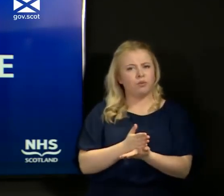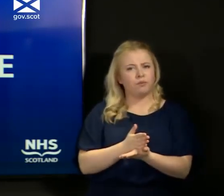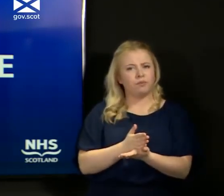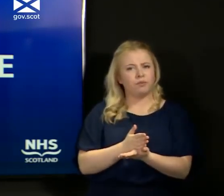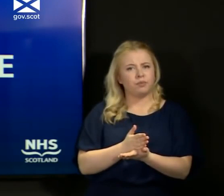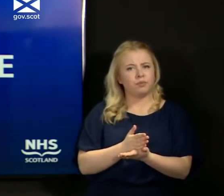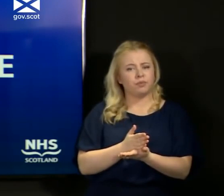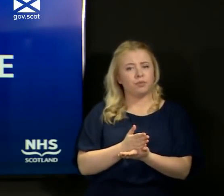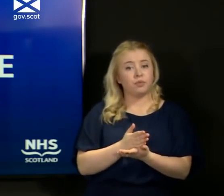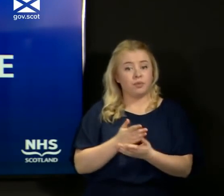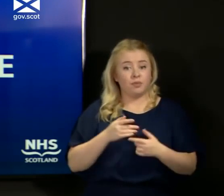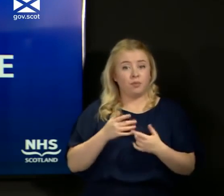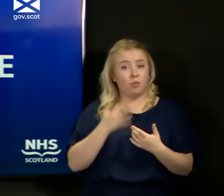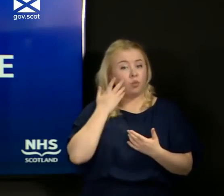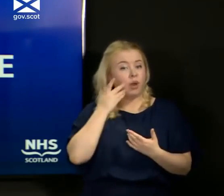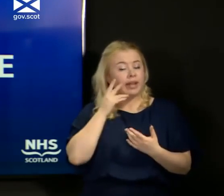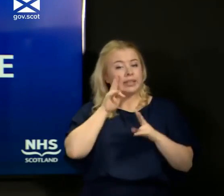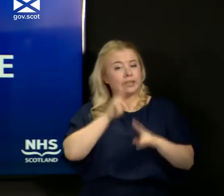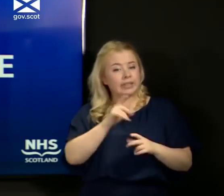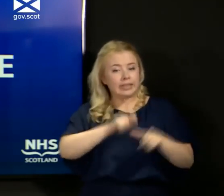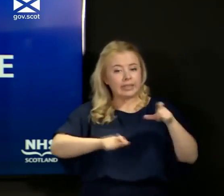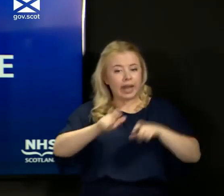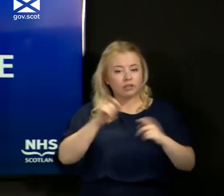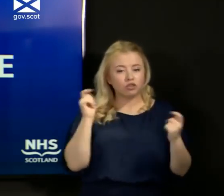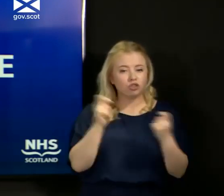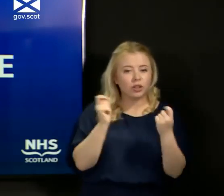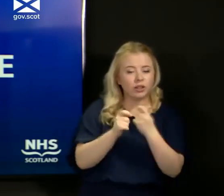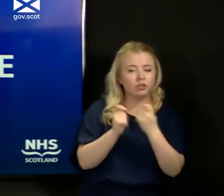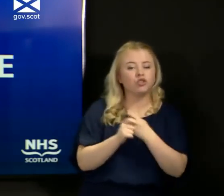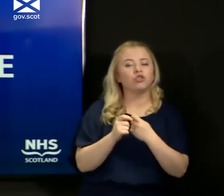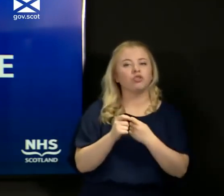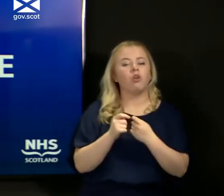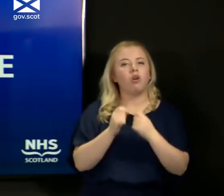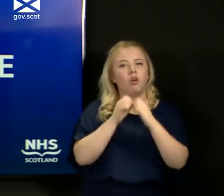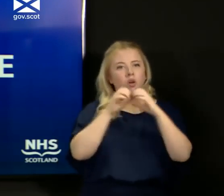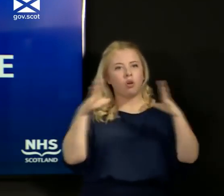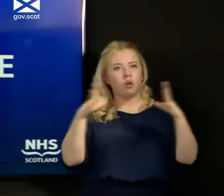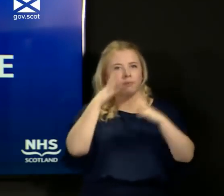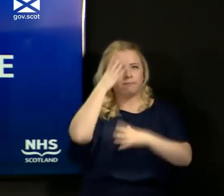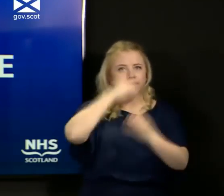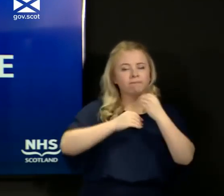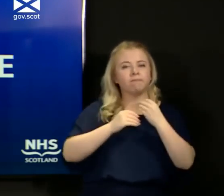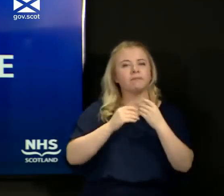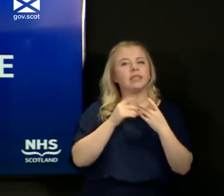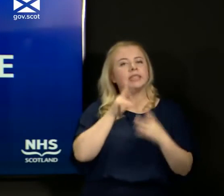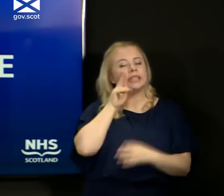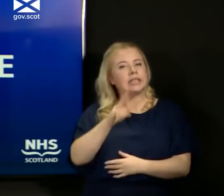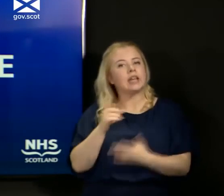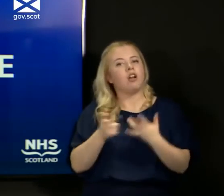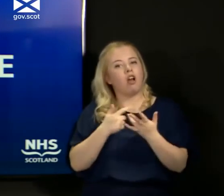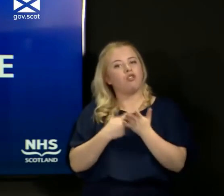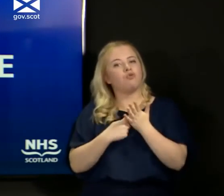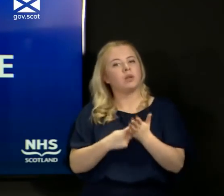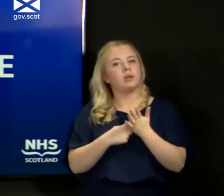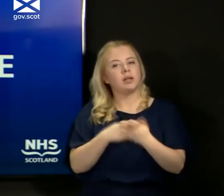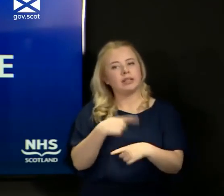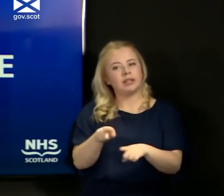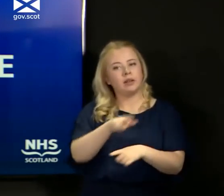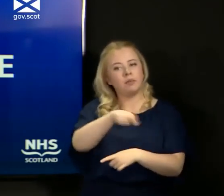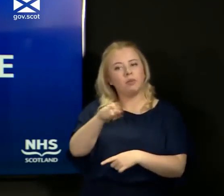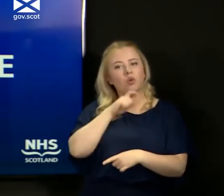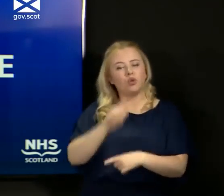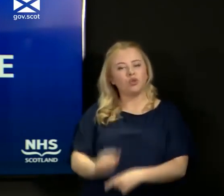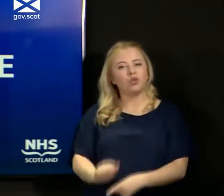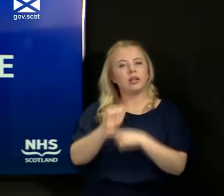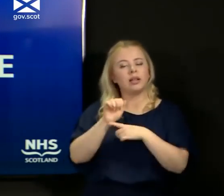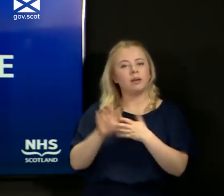the epidemiology in Scotland changes, we continue to consider that and see what further recommendations we can make for people who are